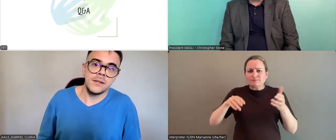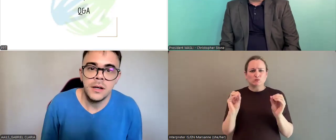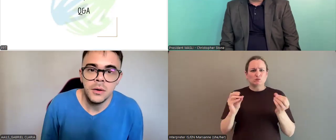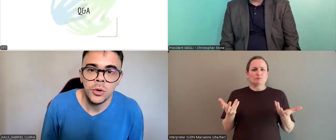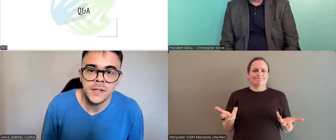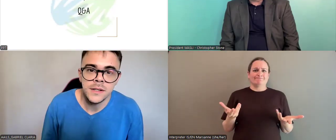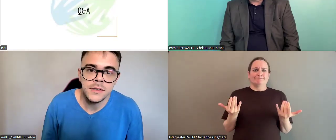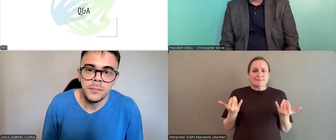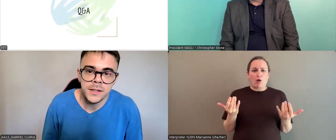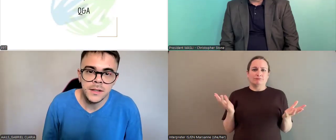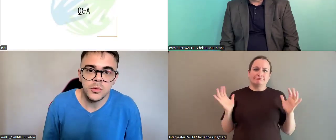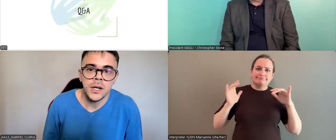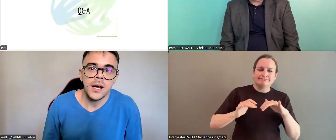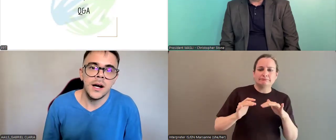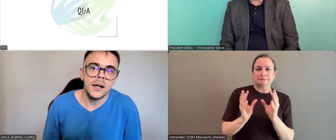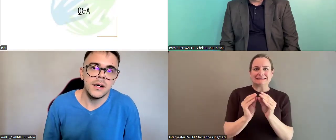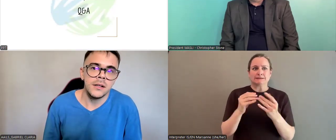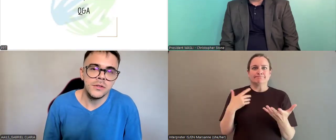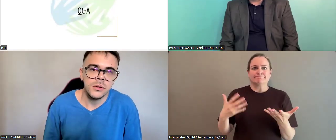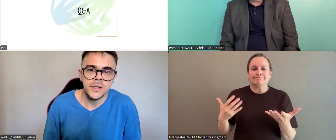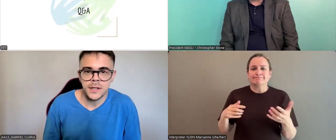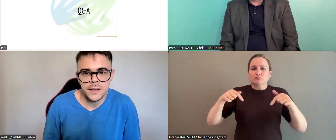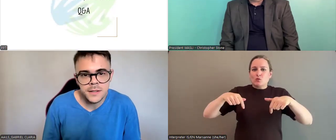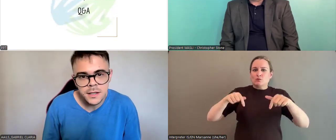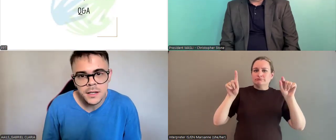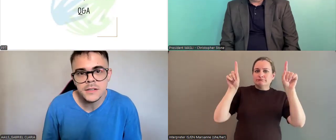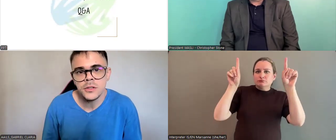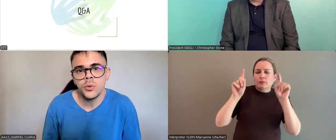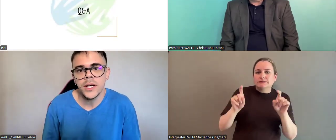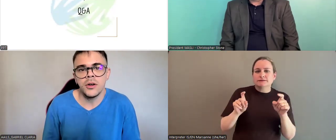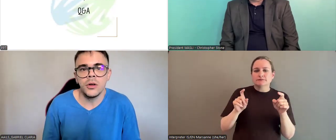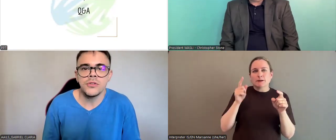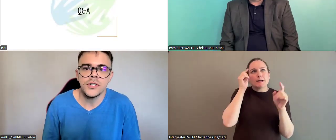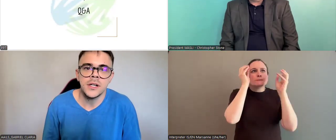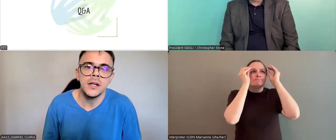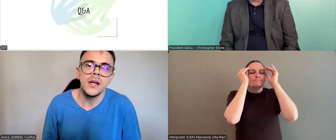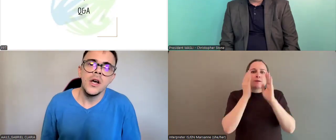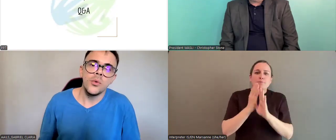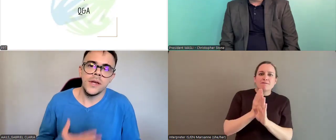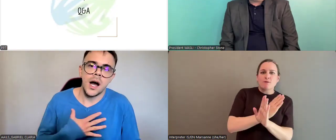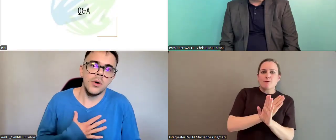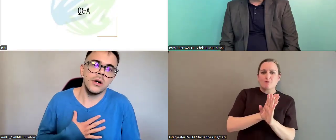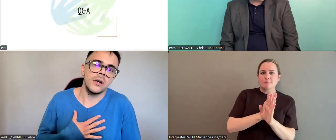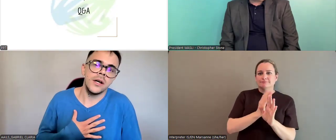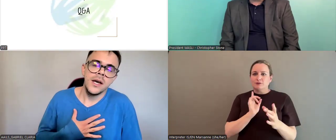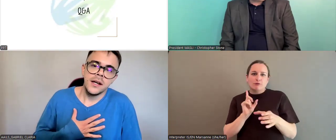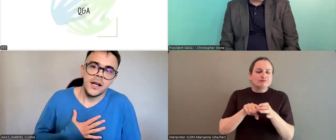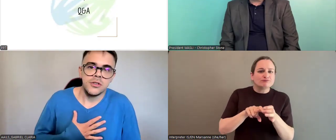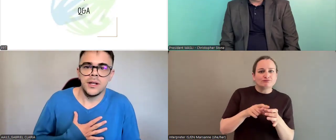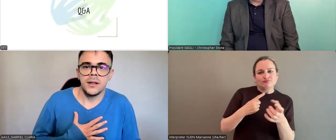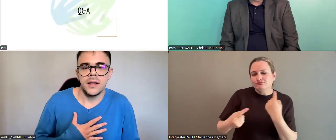beforehand what is the topics that we are to discuss here, so we can also share with